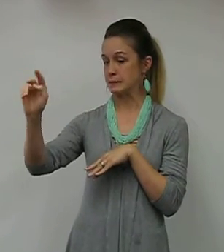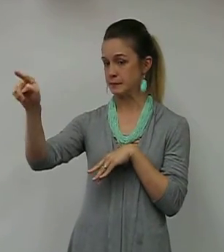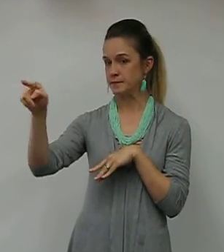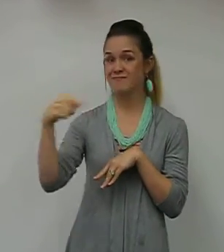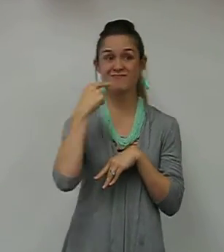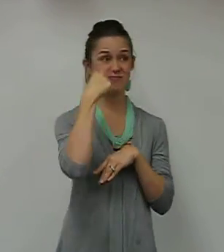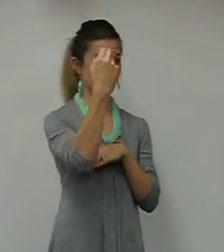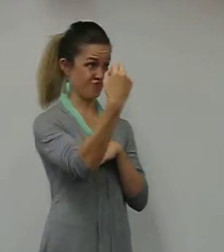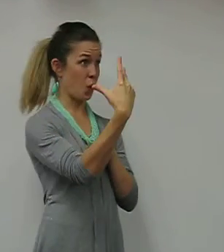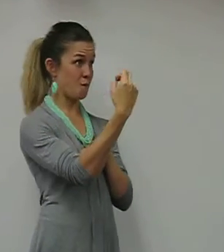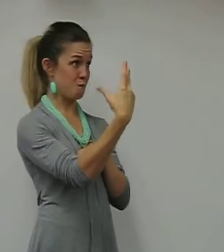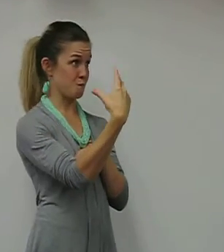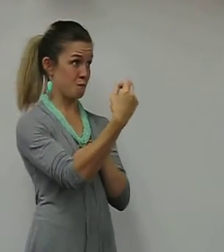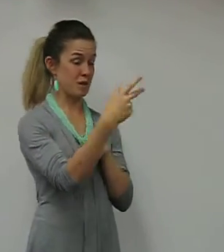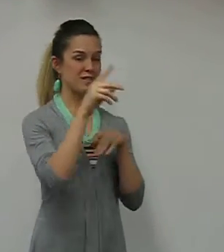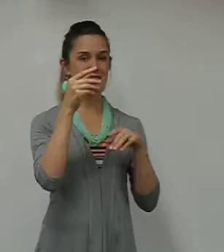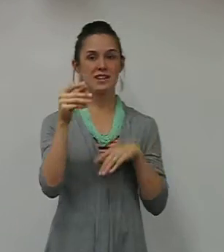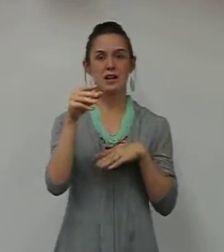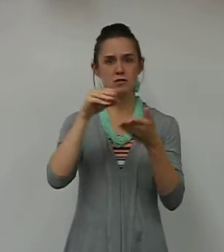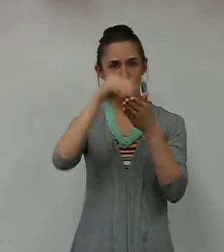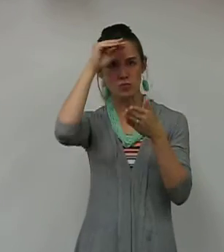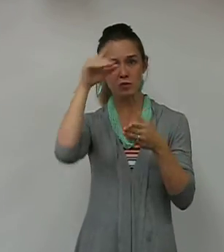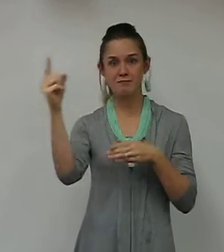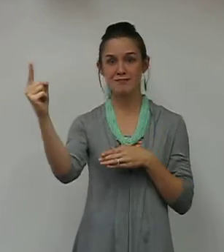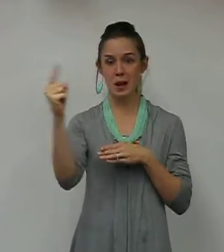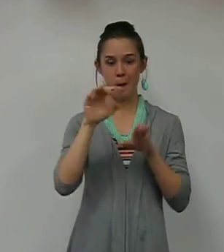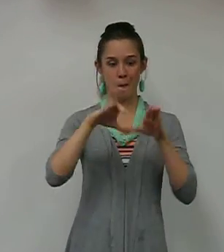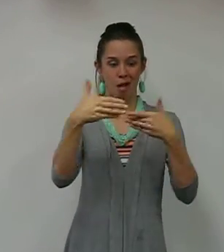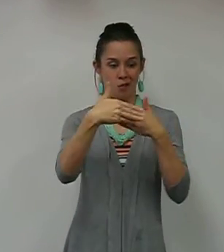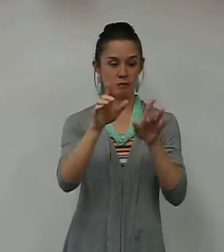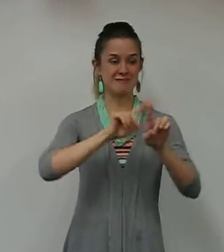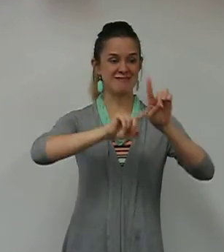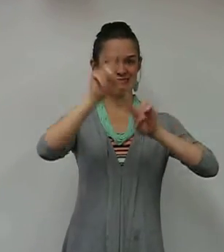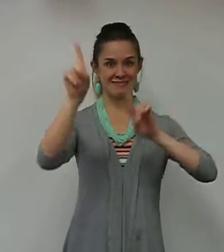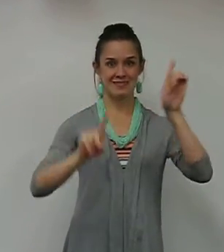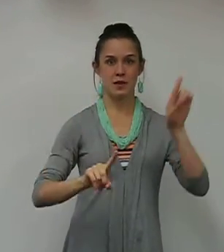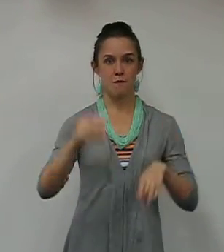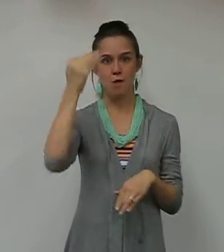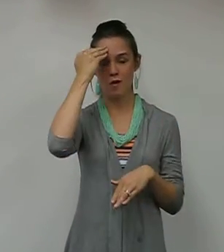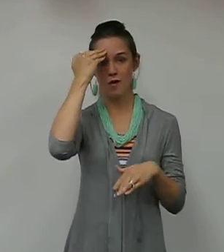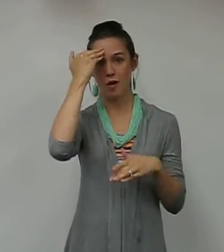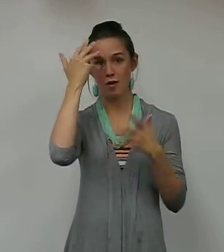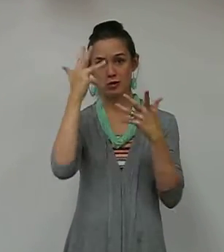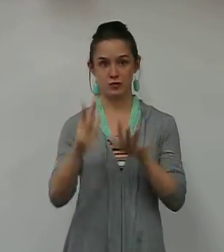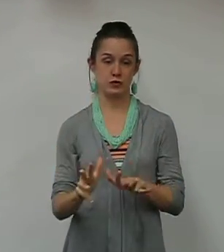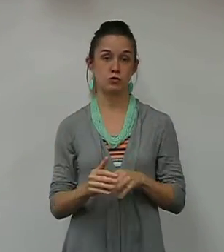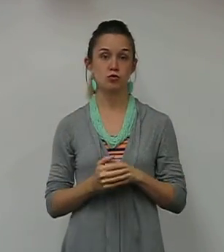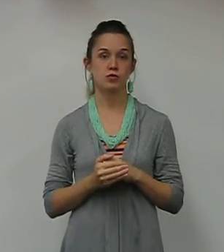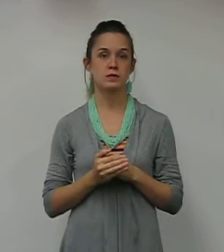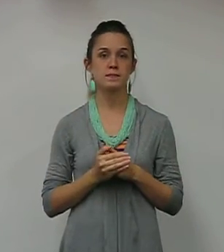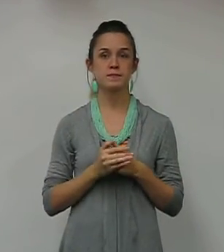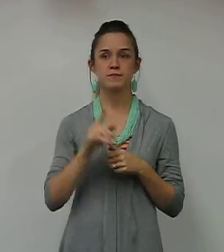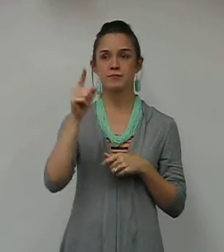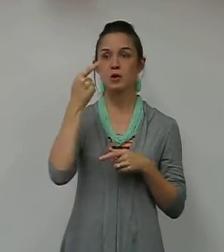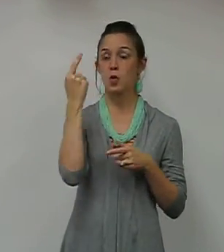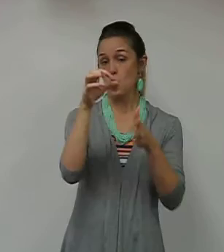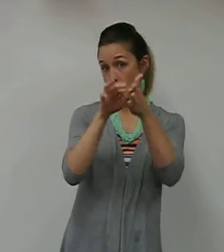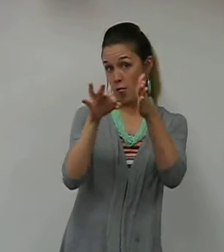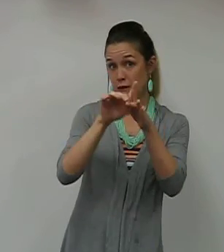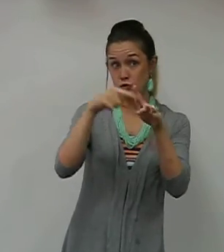12. Students come with different knowledge levels. Those rounds count to different frames. Okay, so you're just counting. Did you start here?